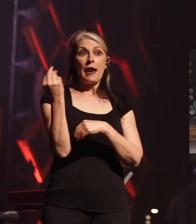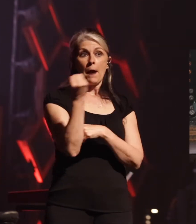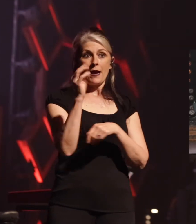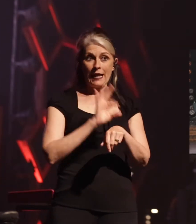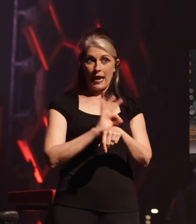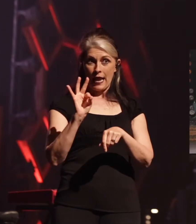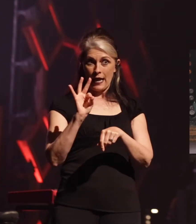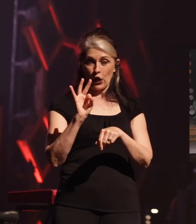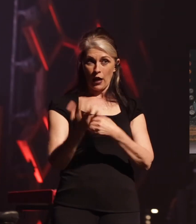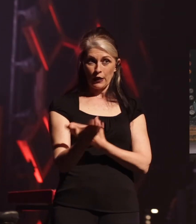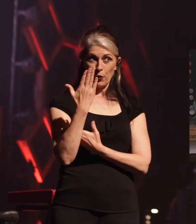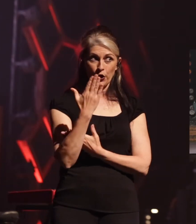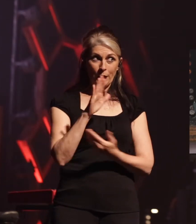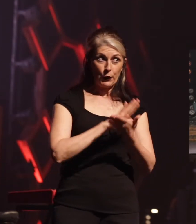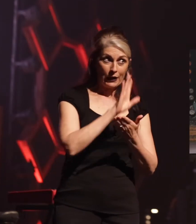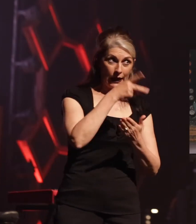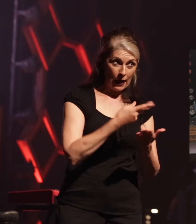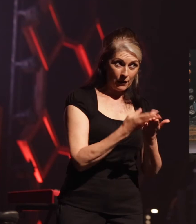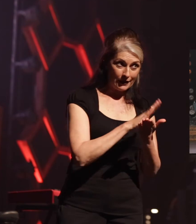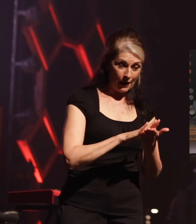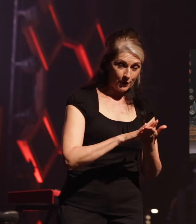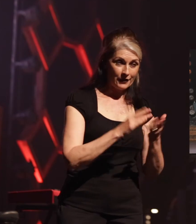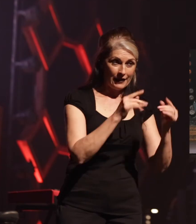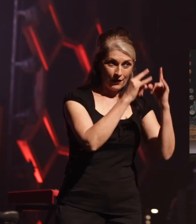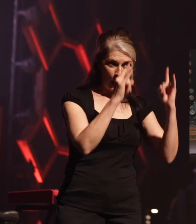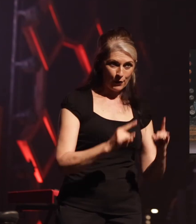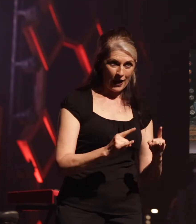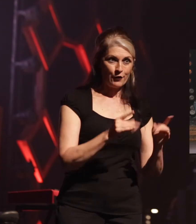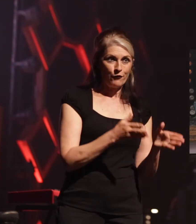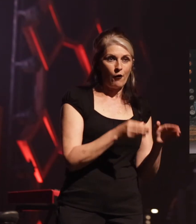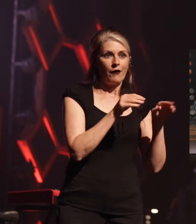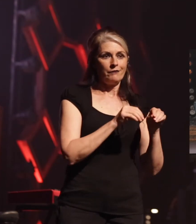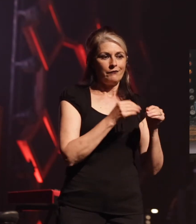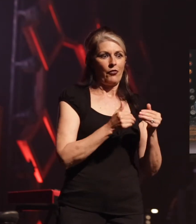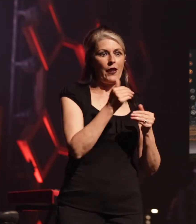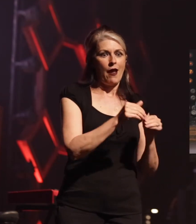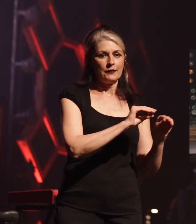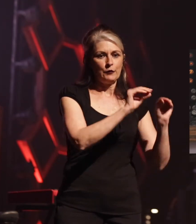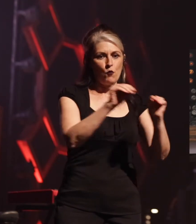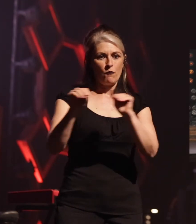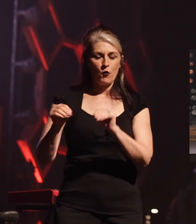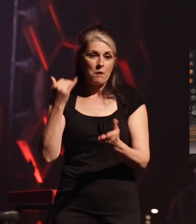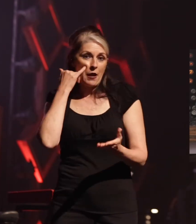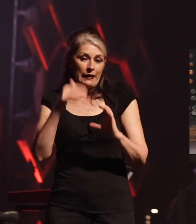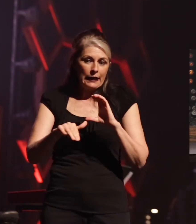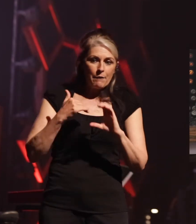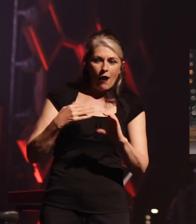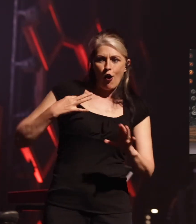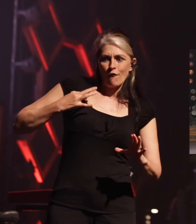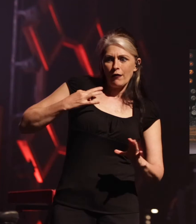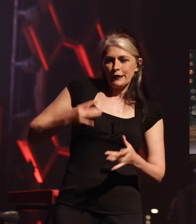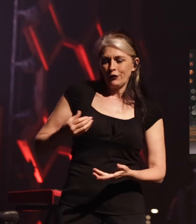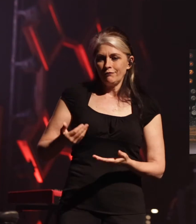the tabernacle up so it can go to its next location. So if you can help us, maybe even if you could email us and let us know you'll be there,